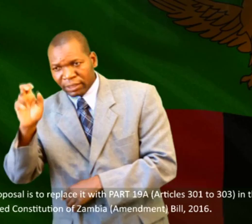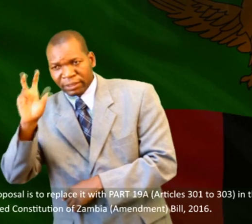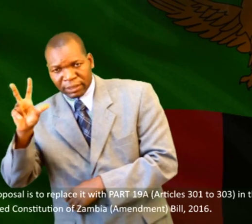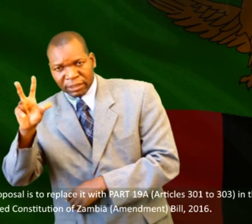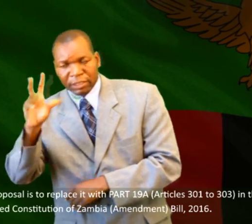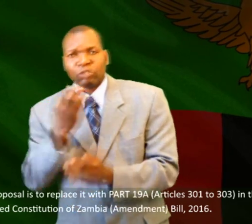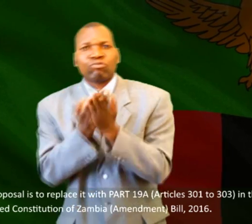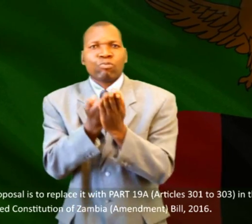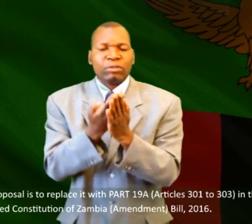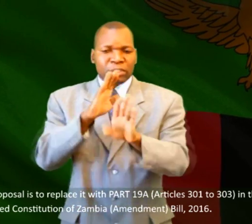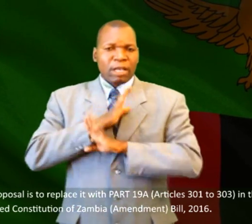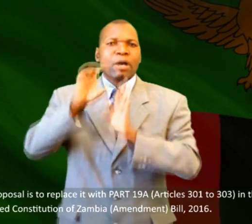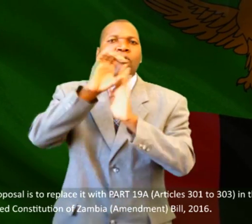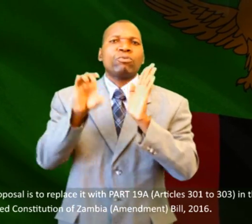Amendment Bill 2016.